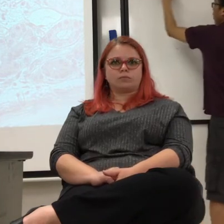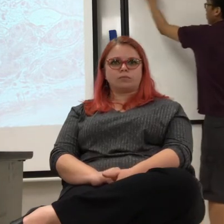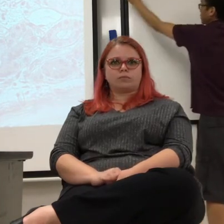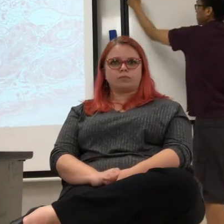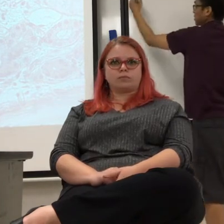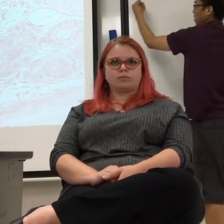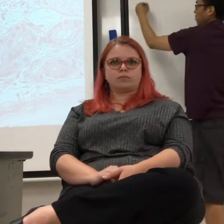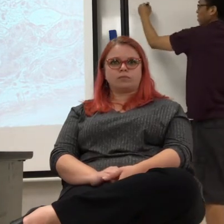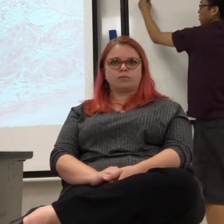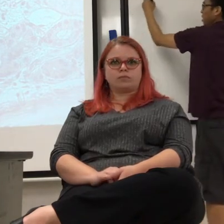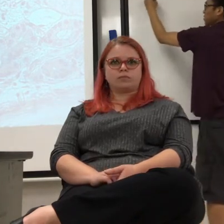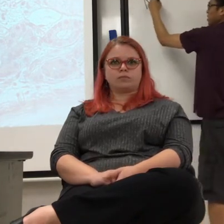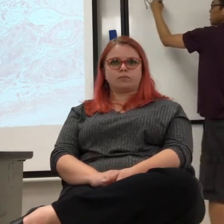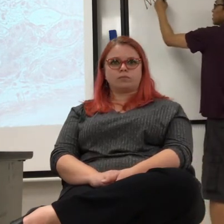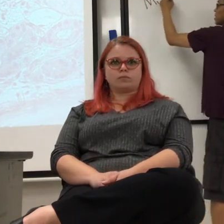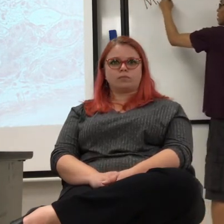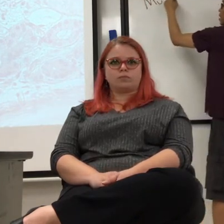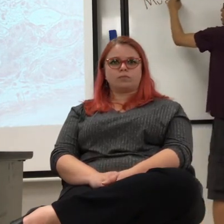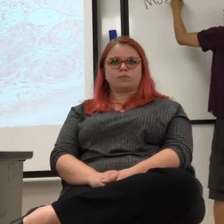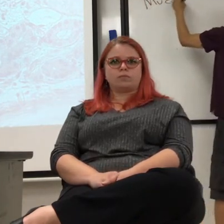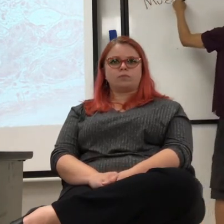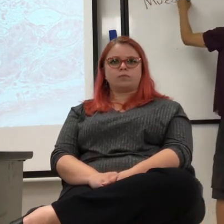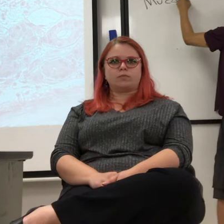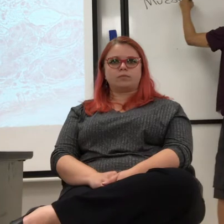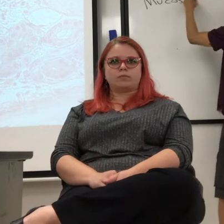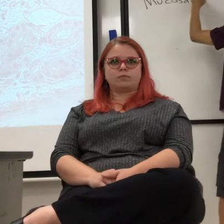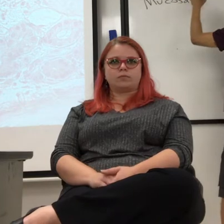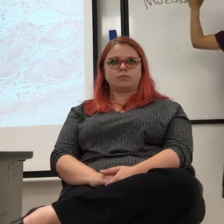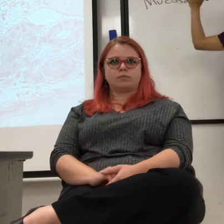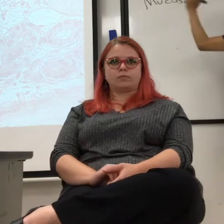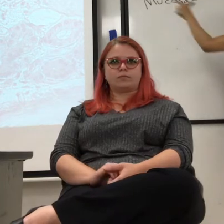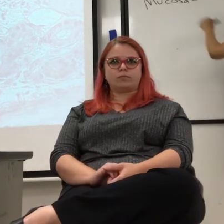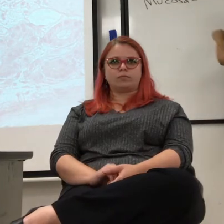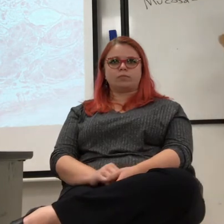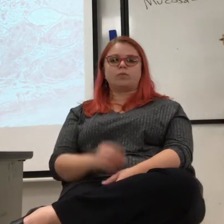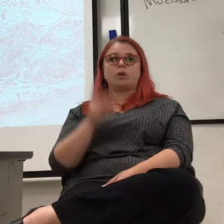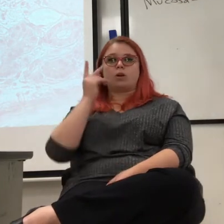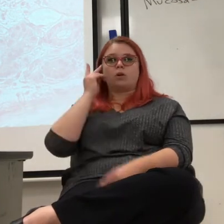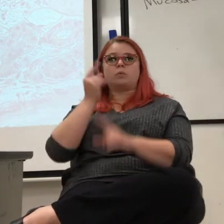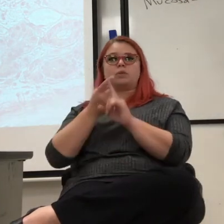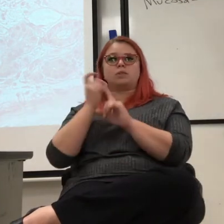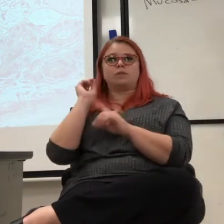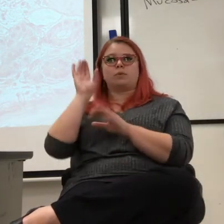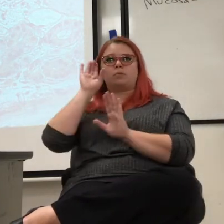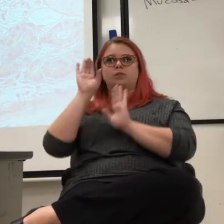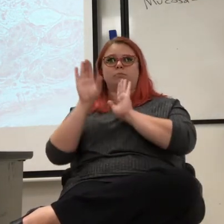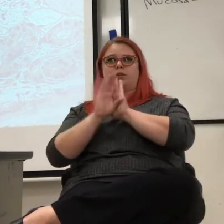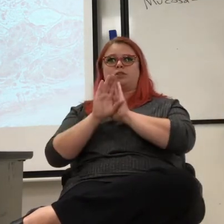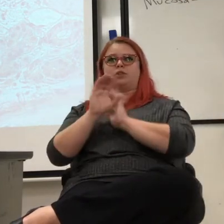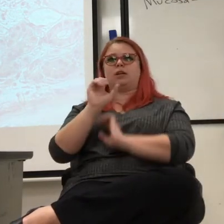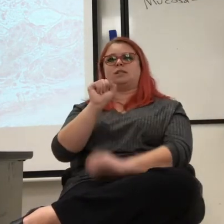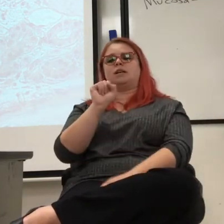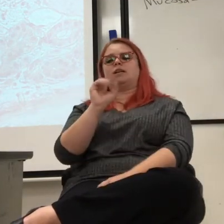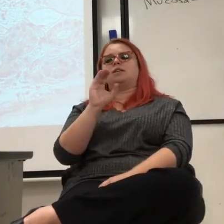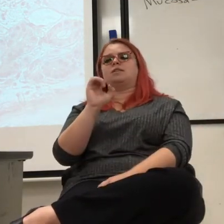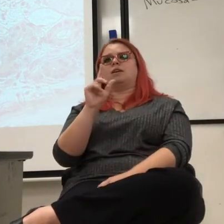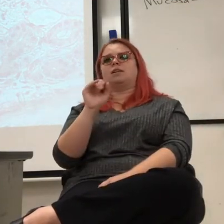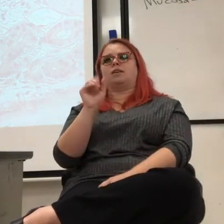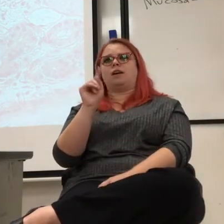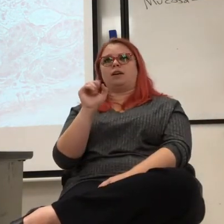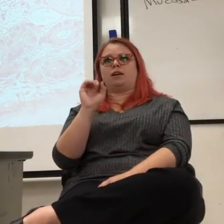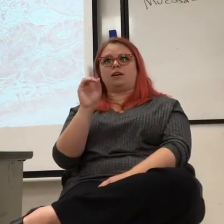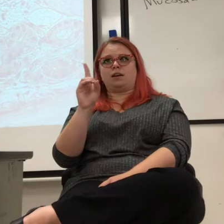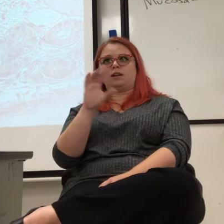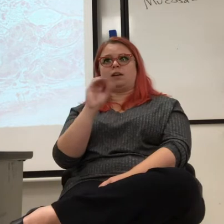trachea wall consists of mucosa. And what we see from this picture is it's a ciliated